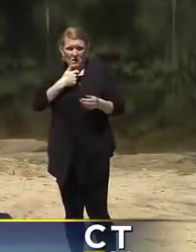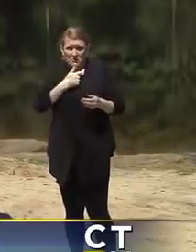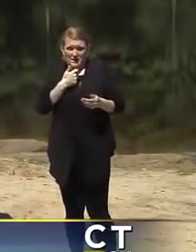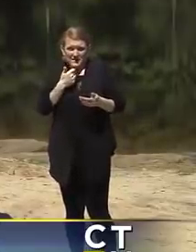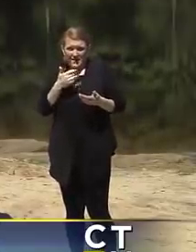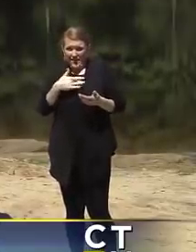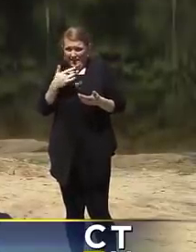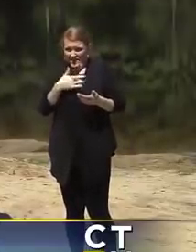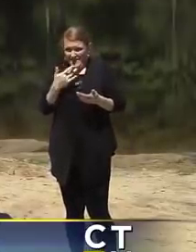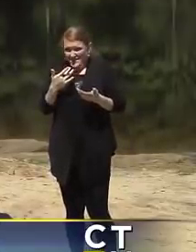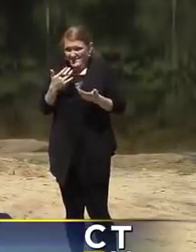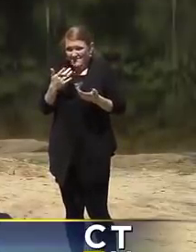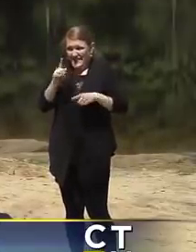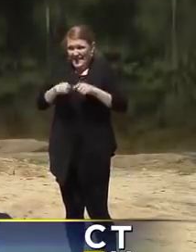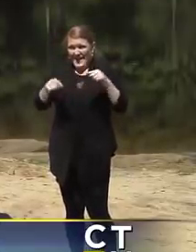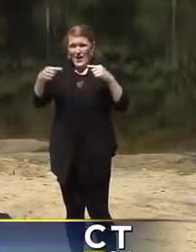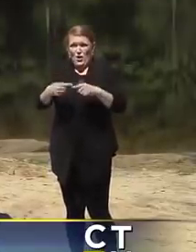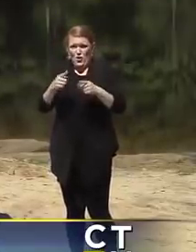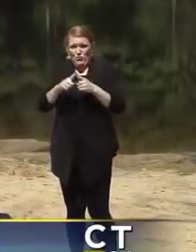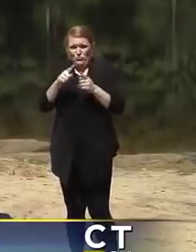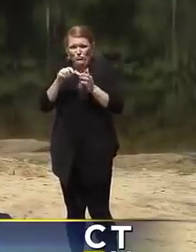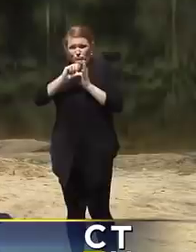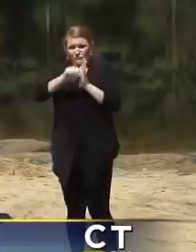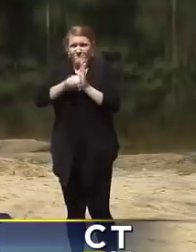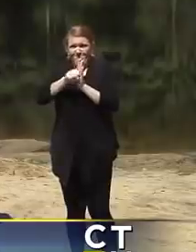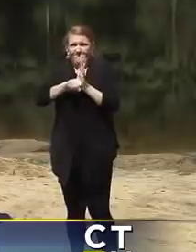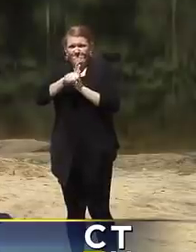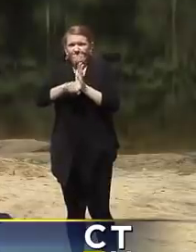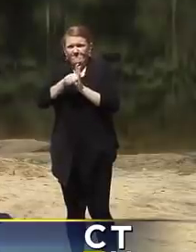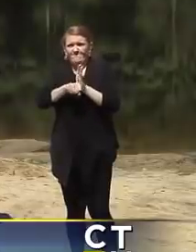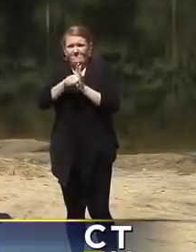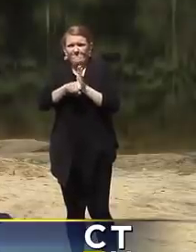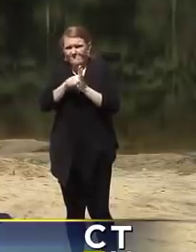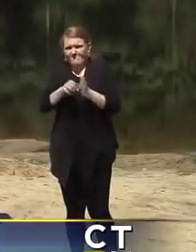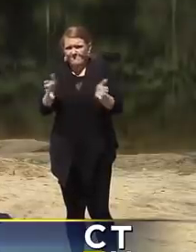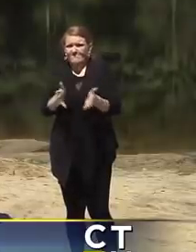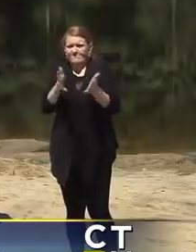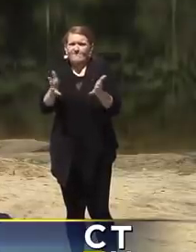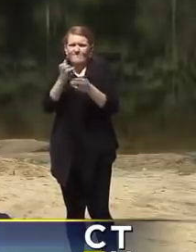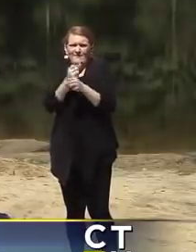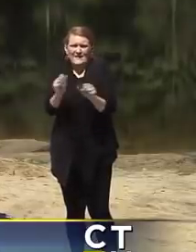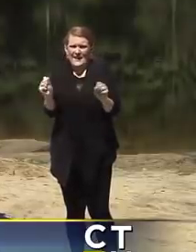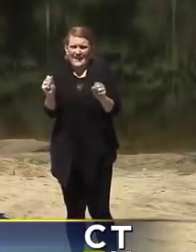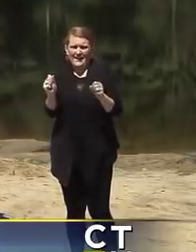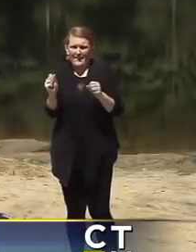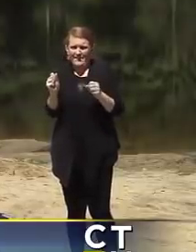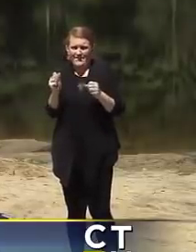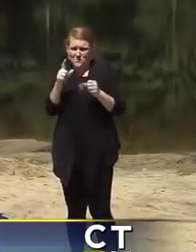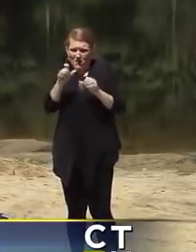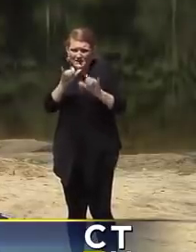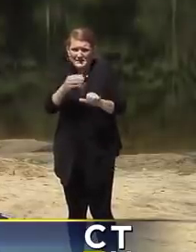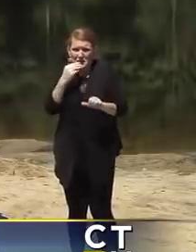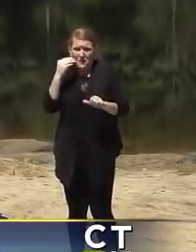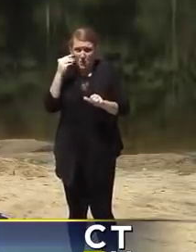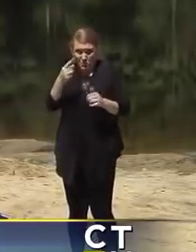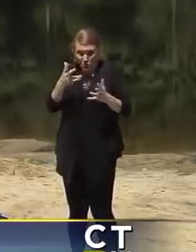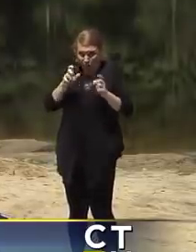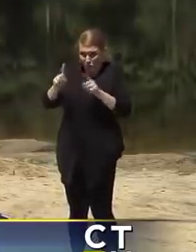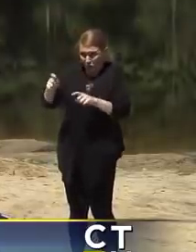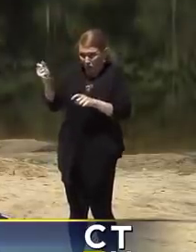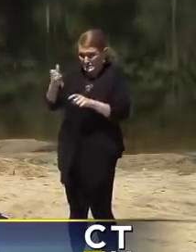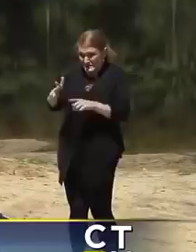home. And the last thing you want to do is go to a very, congested area that's all inside. I think that's a message we